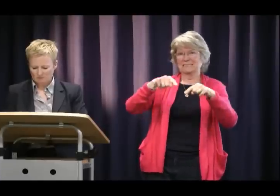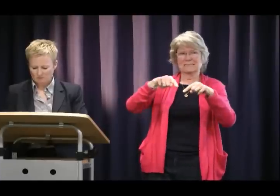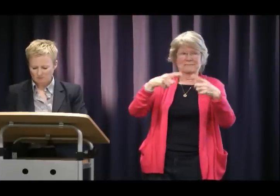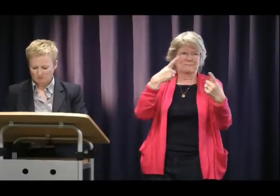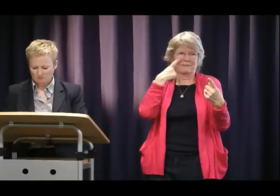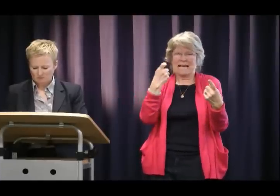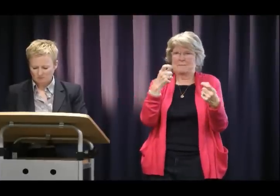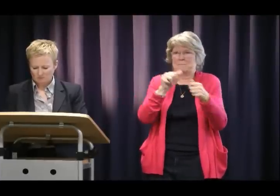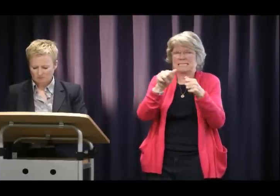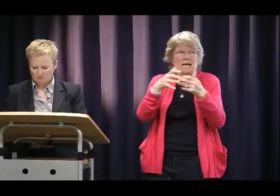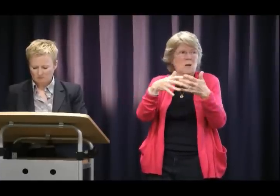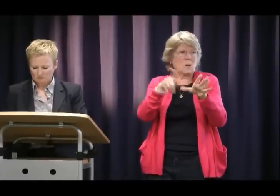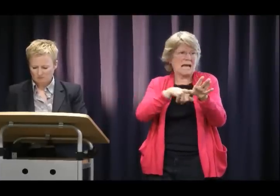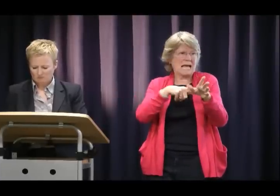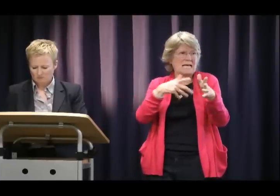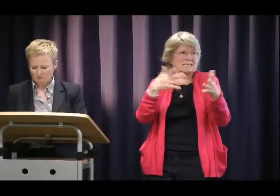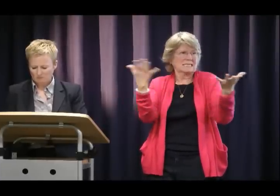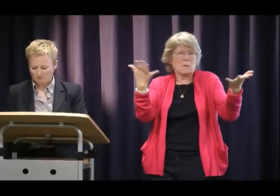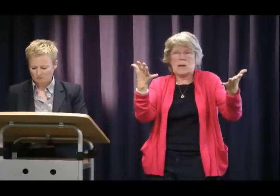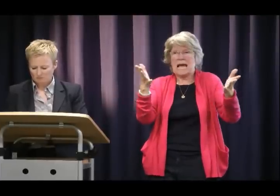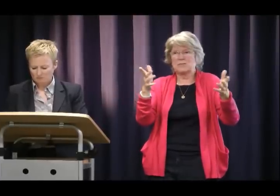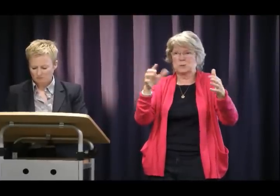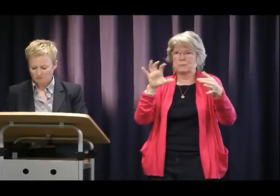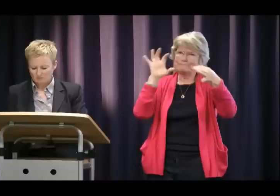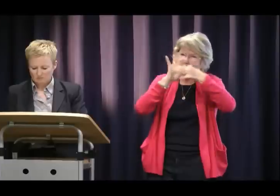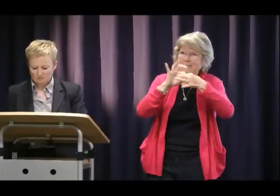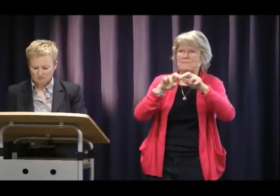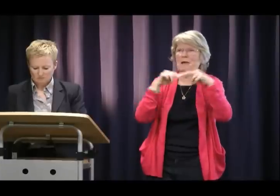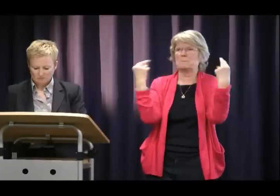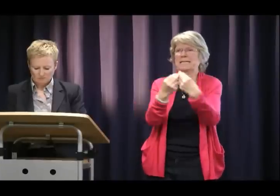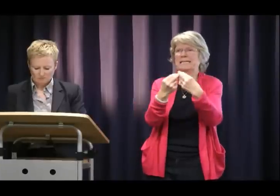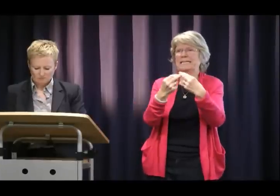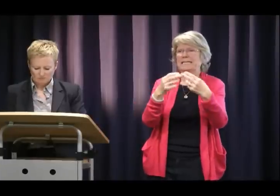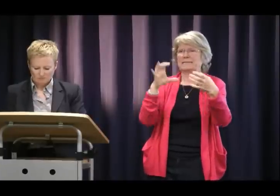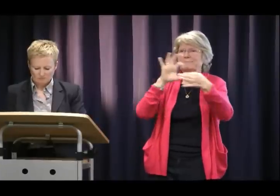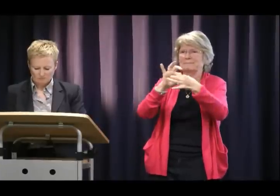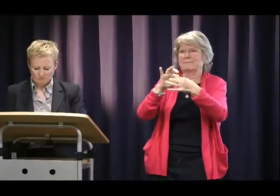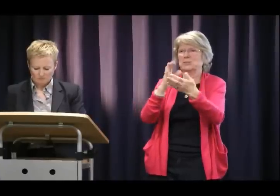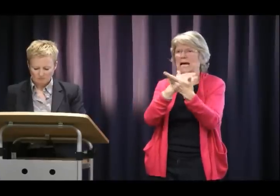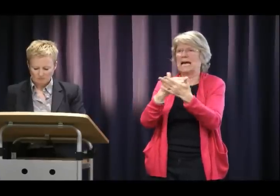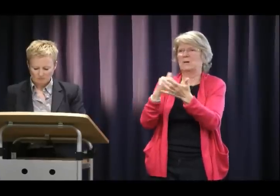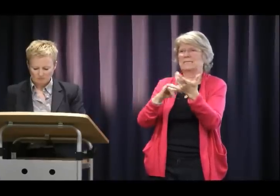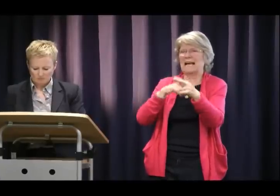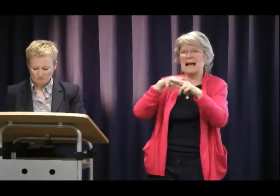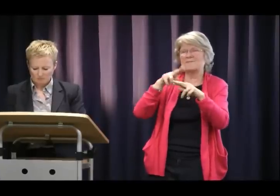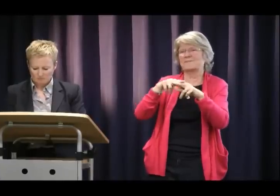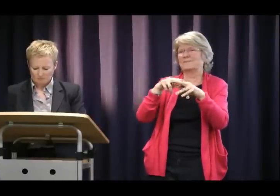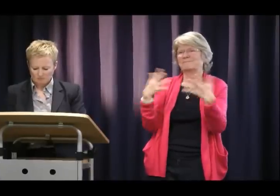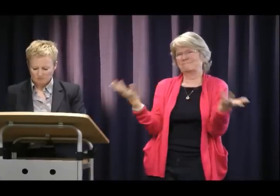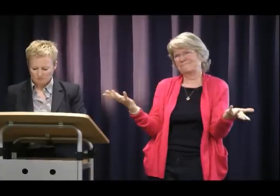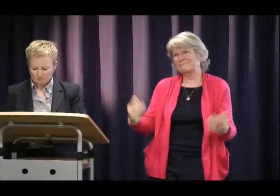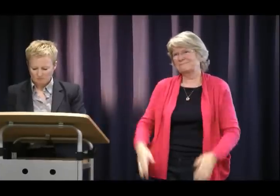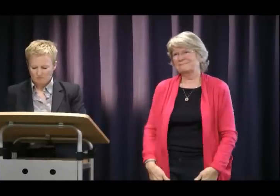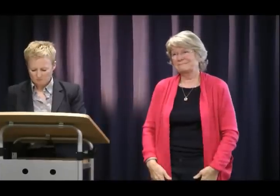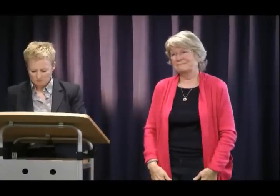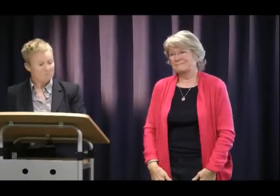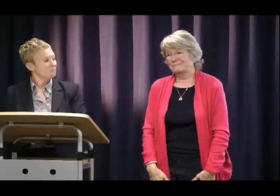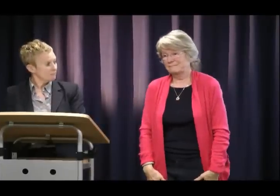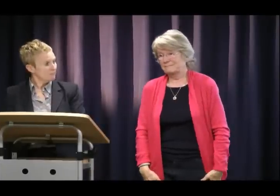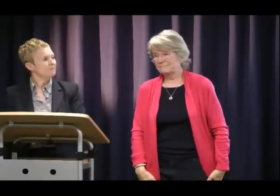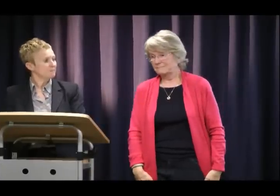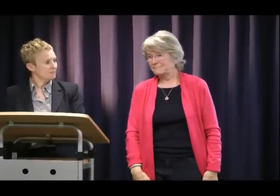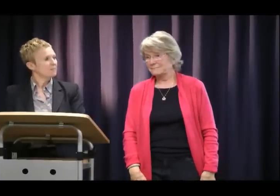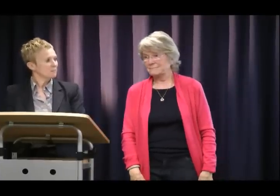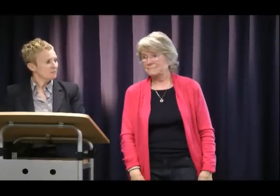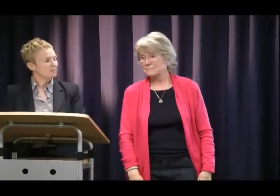as well. That's what I'd like to see. So we need to find a better way. We need to find some other area where we can come together as a family,